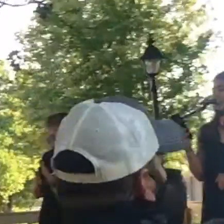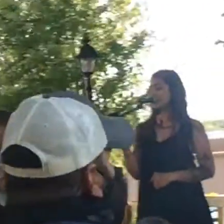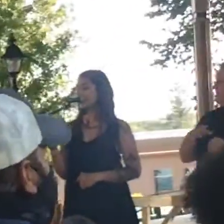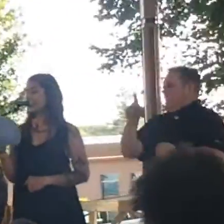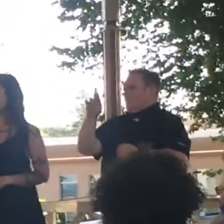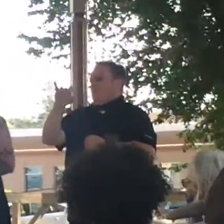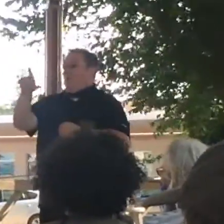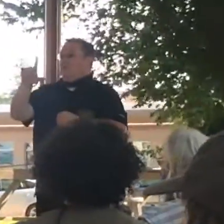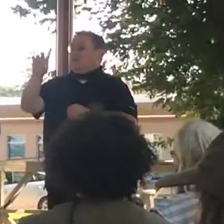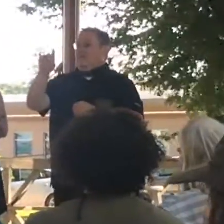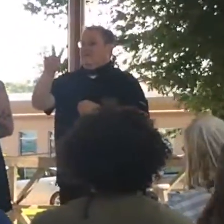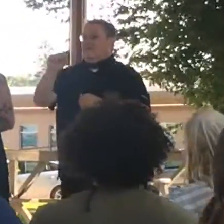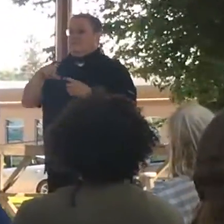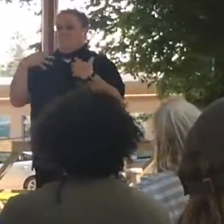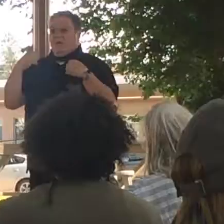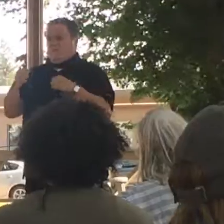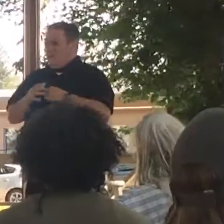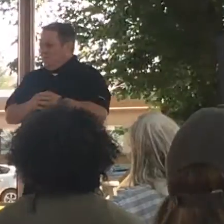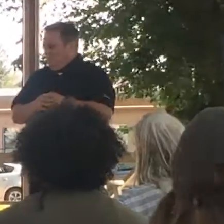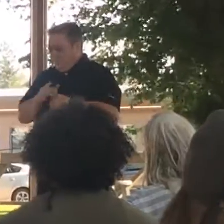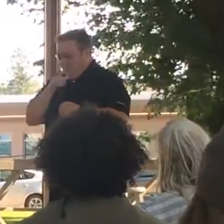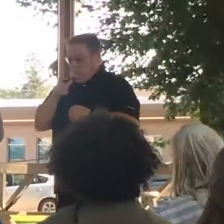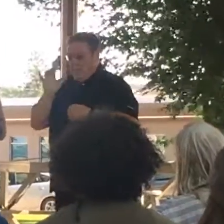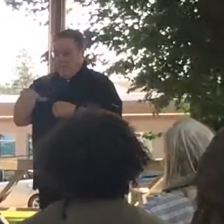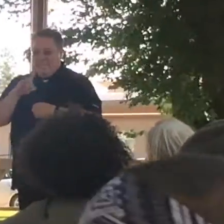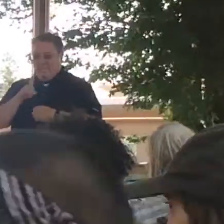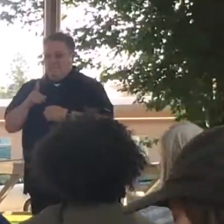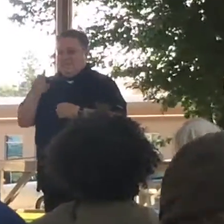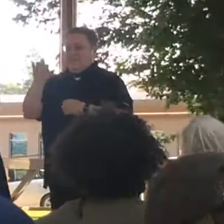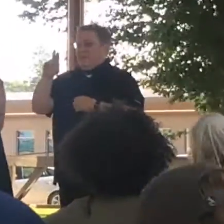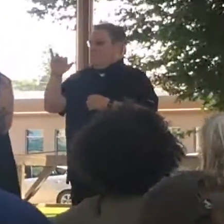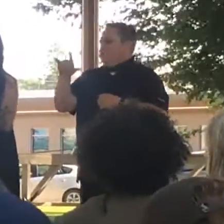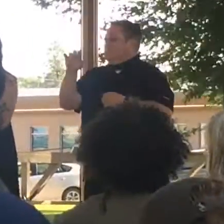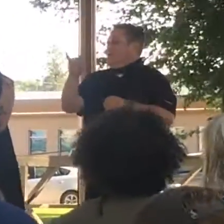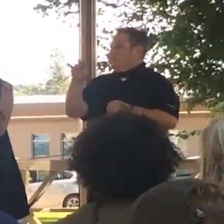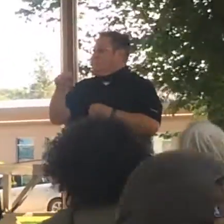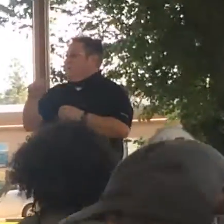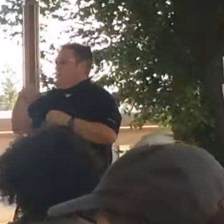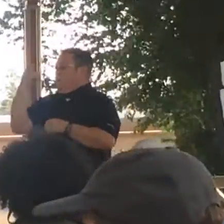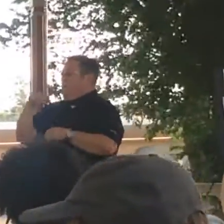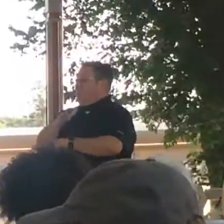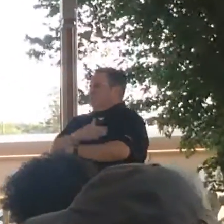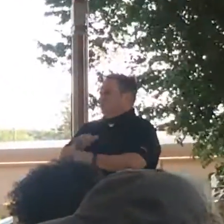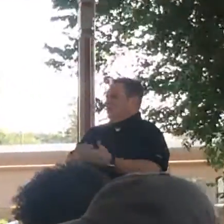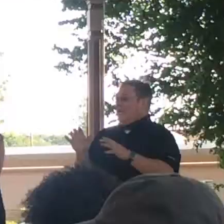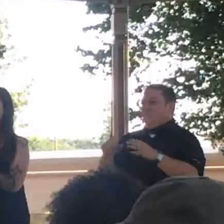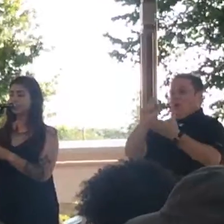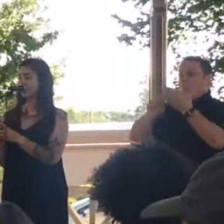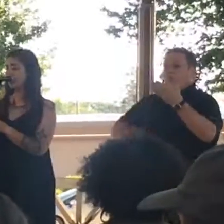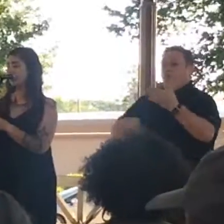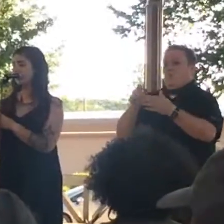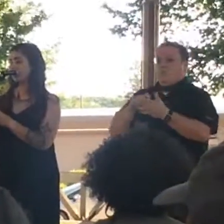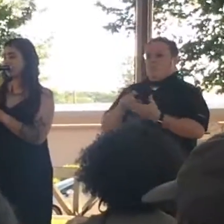Daryl Davis is a powerful proof of that. If you don't know who that is, Daryl Davis is a Black musician, activist, author, and actor